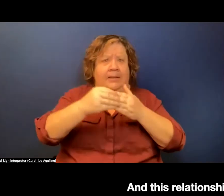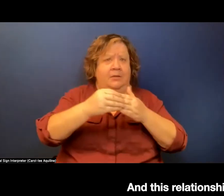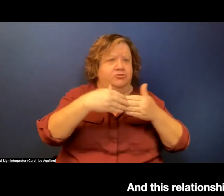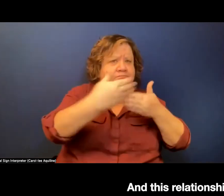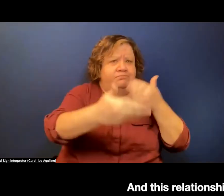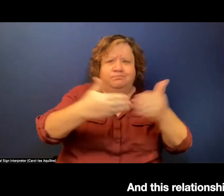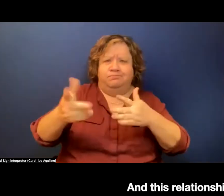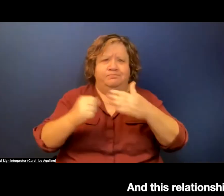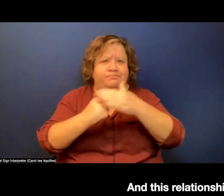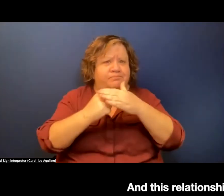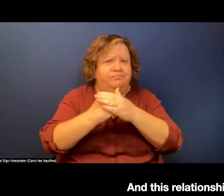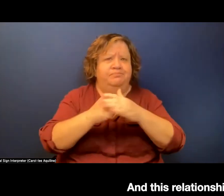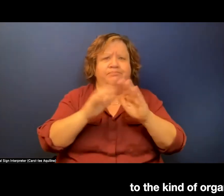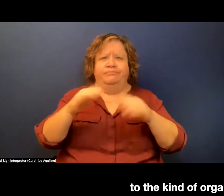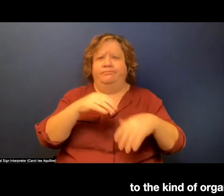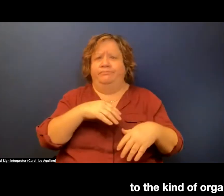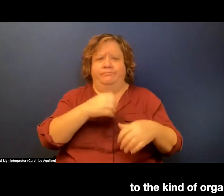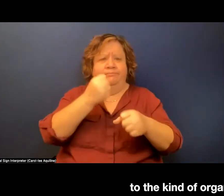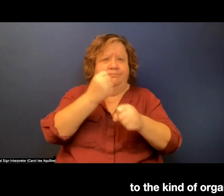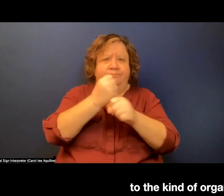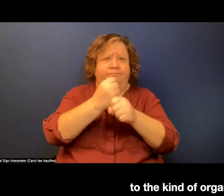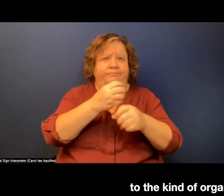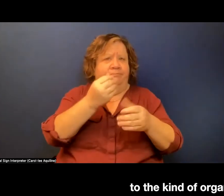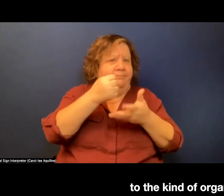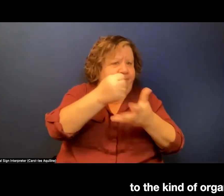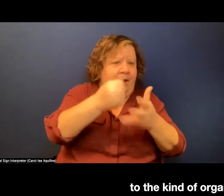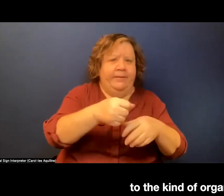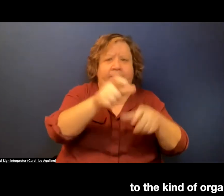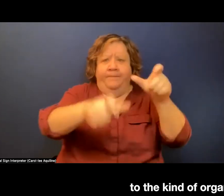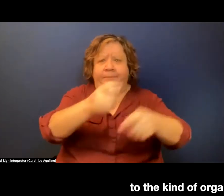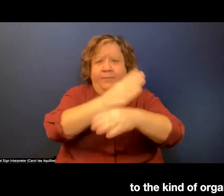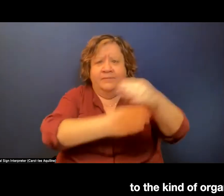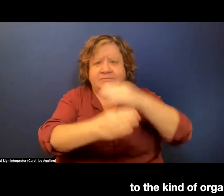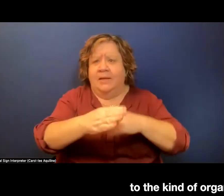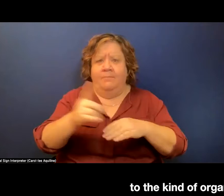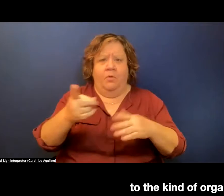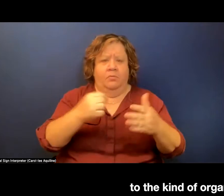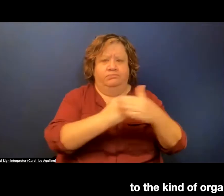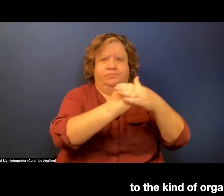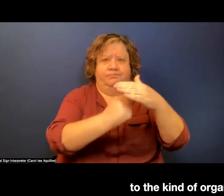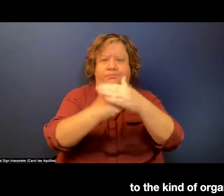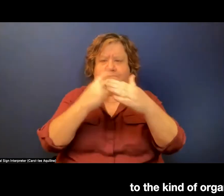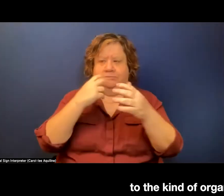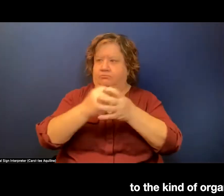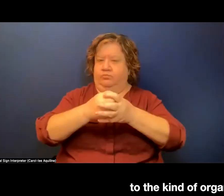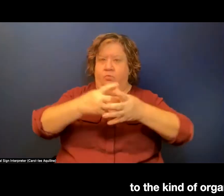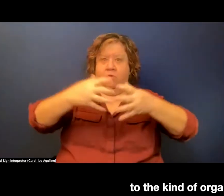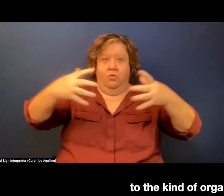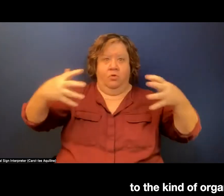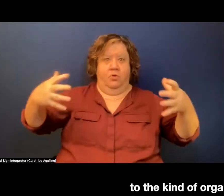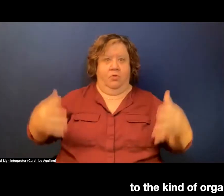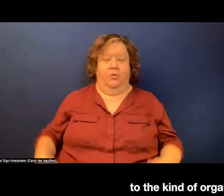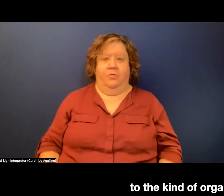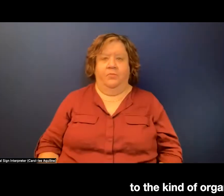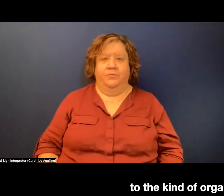this relationship is really important because there are limits to the kind of organisations that we as donors are able